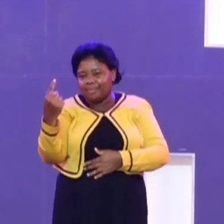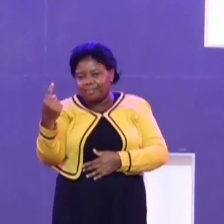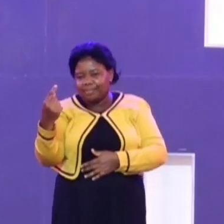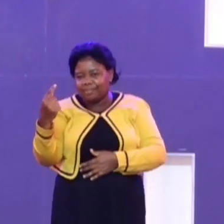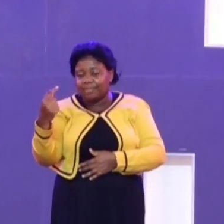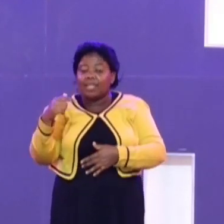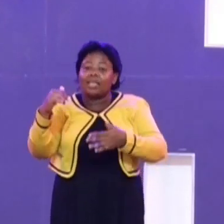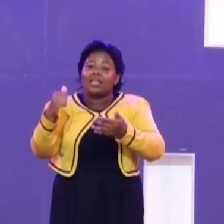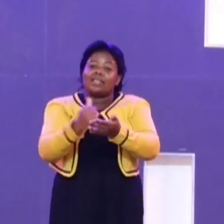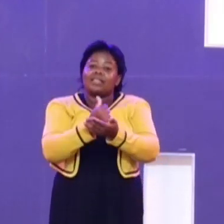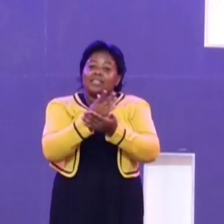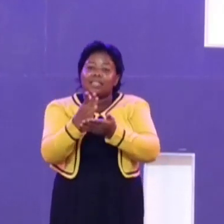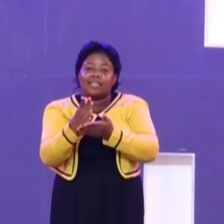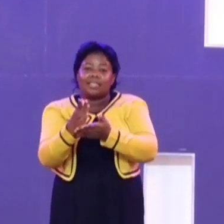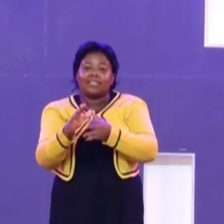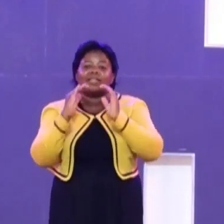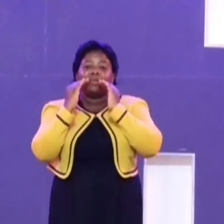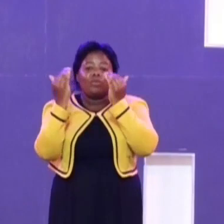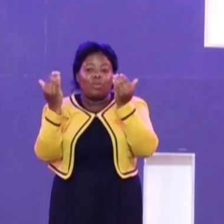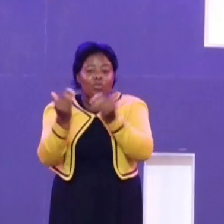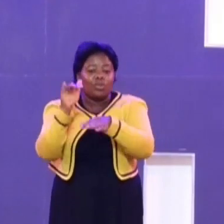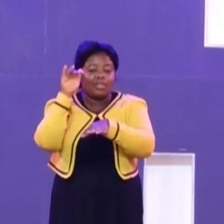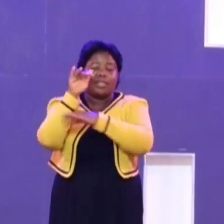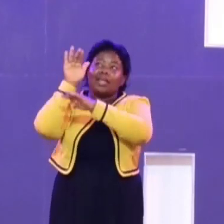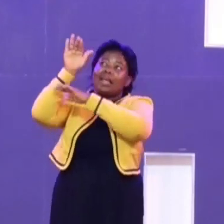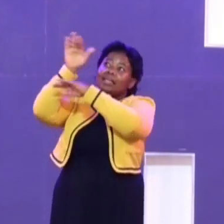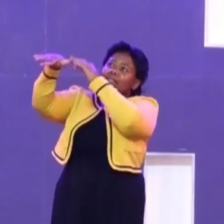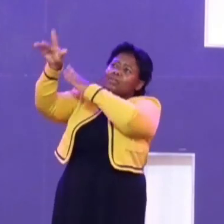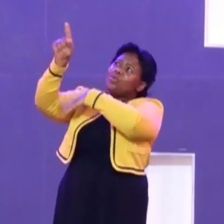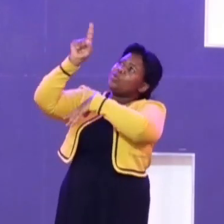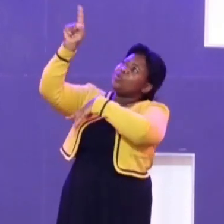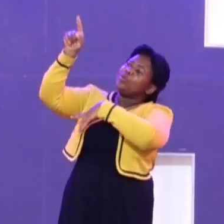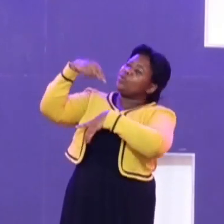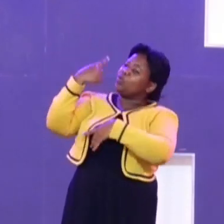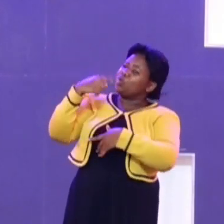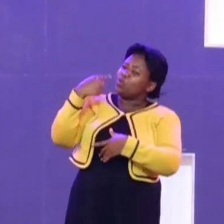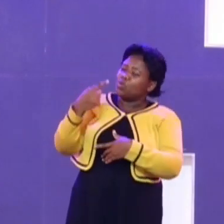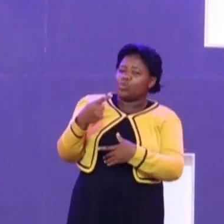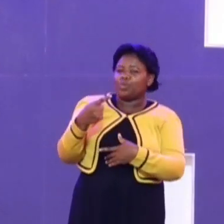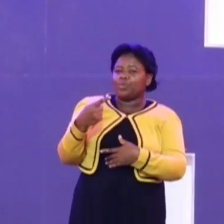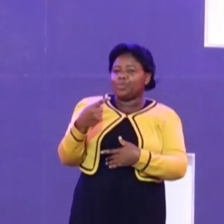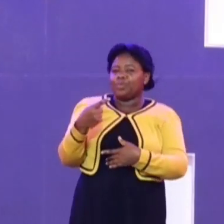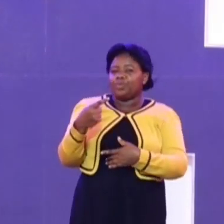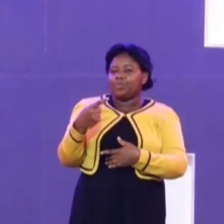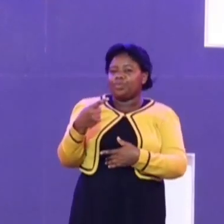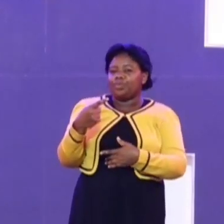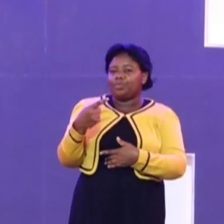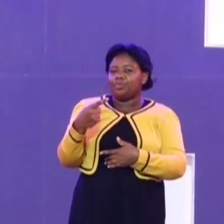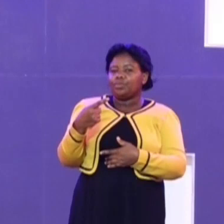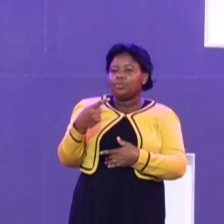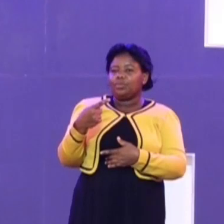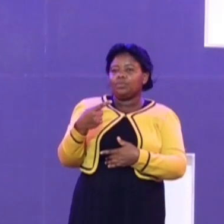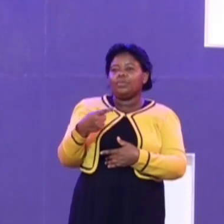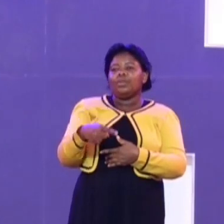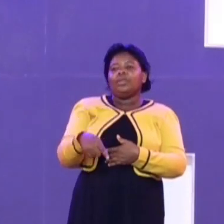Genesis when God asked when Moses asked God, "Who are you?" Mulubelebele Musa boyabuza katonda nti gwani. If I go to them